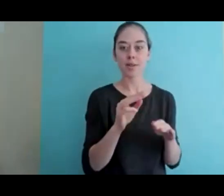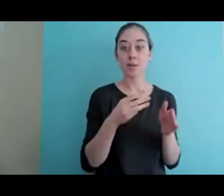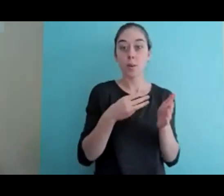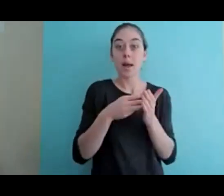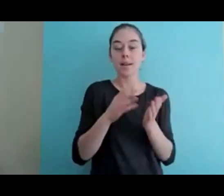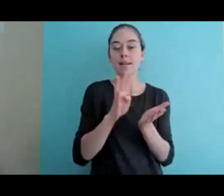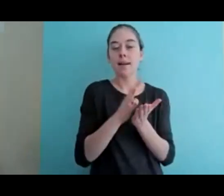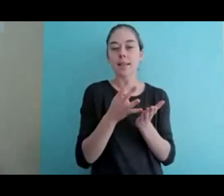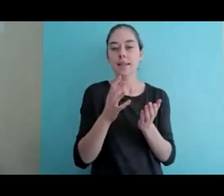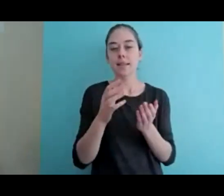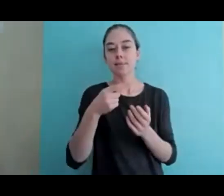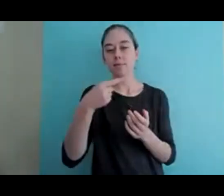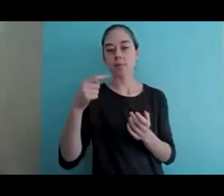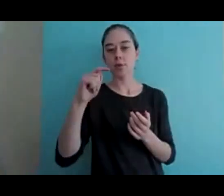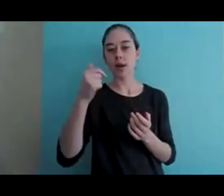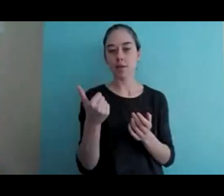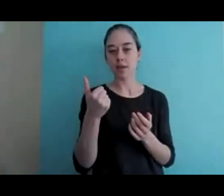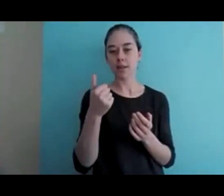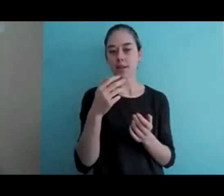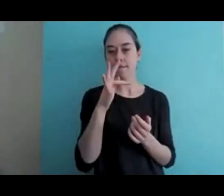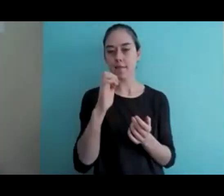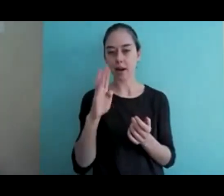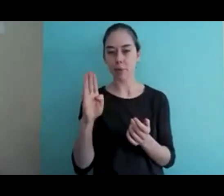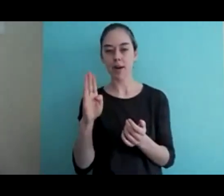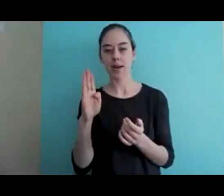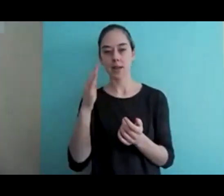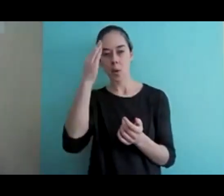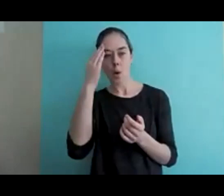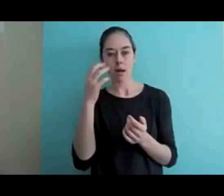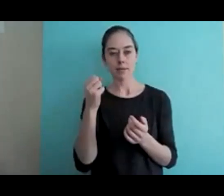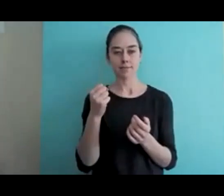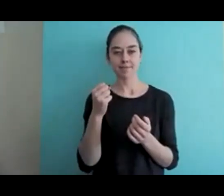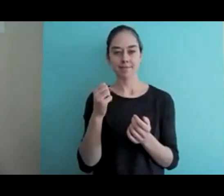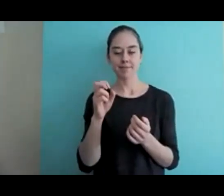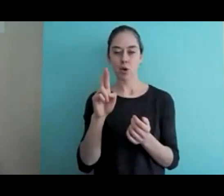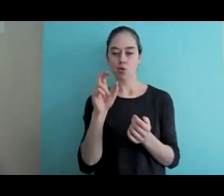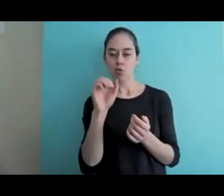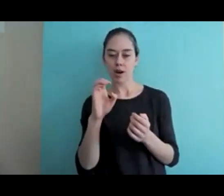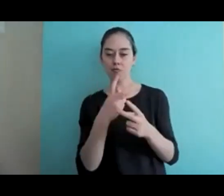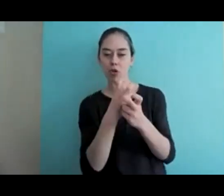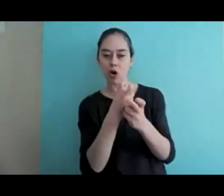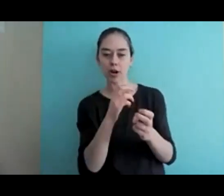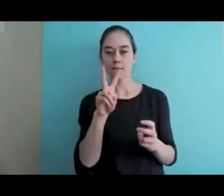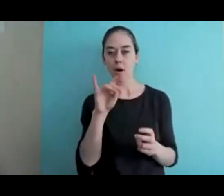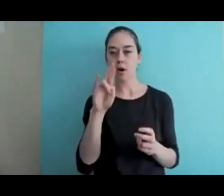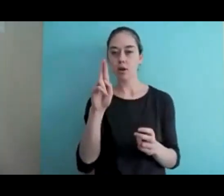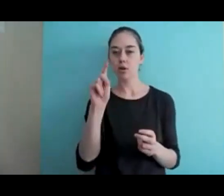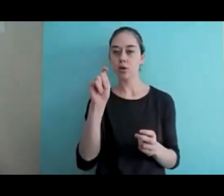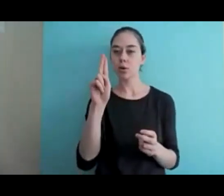21st of February. We're going to smash it. That's our ultimate goal, that we all get out in numbers between those days